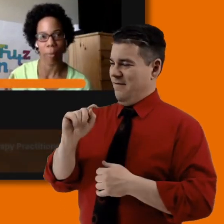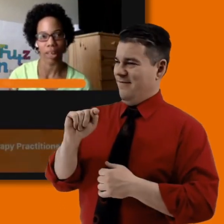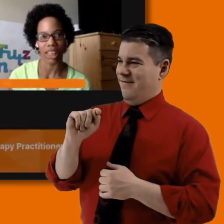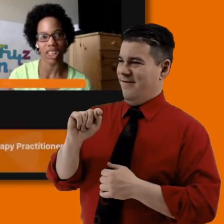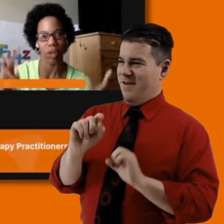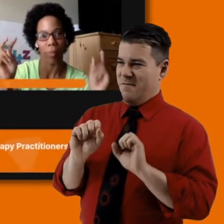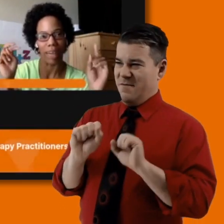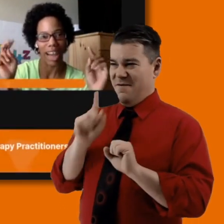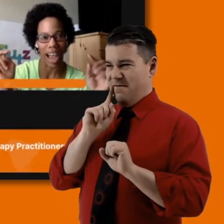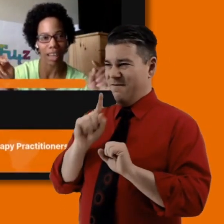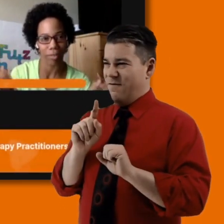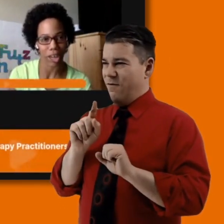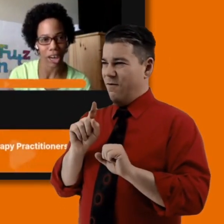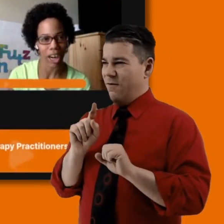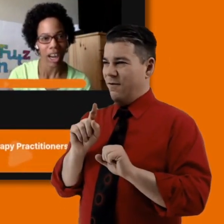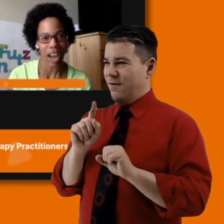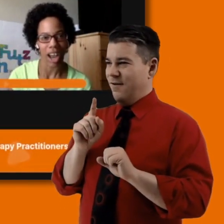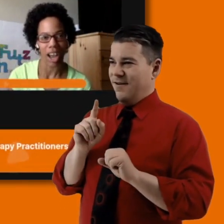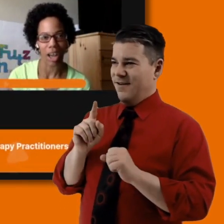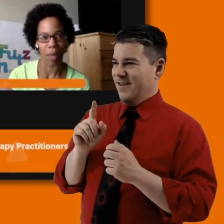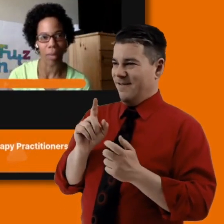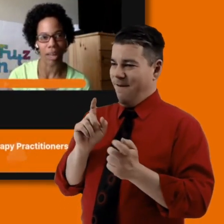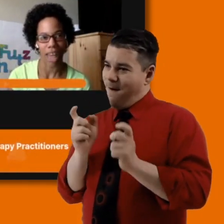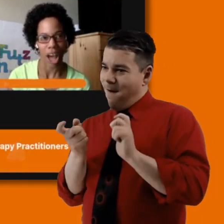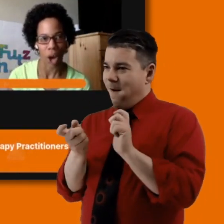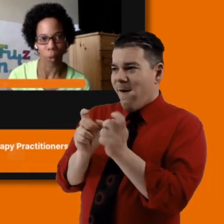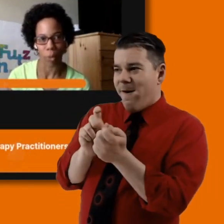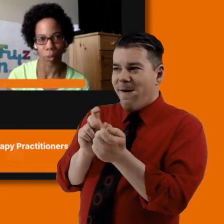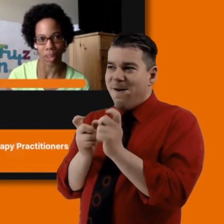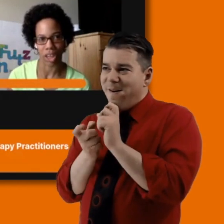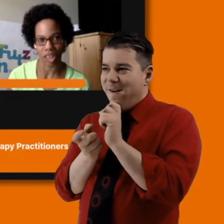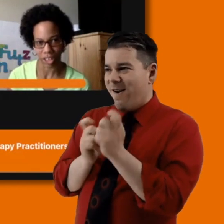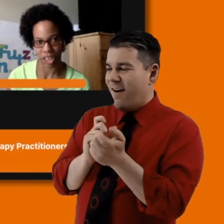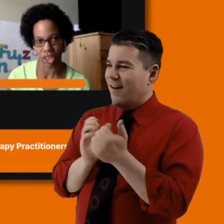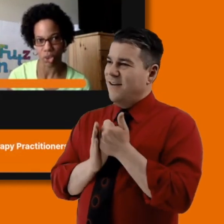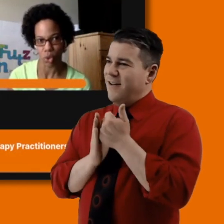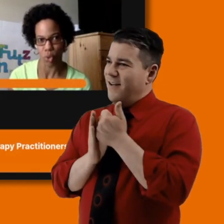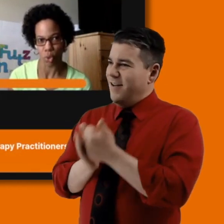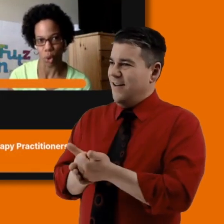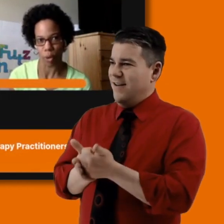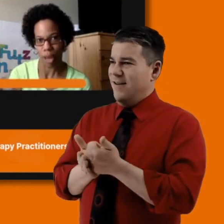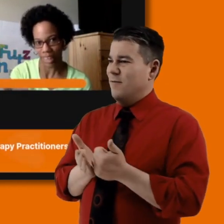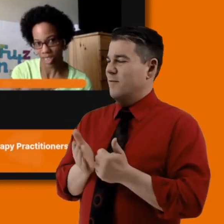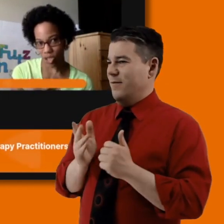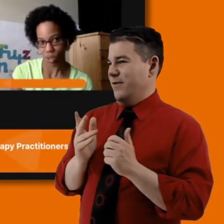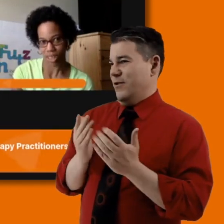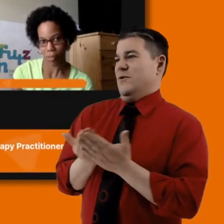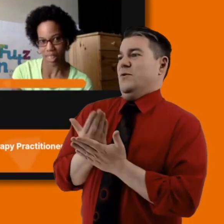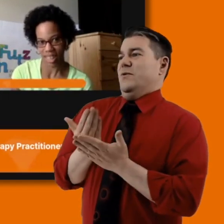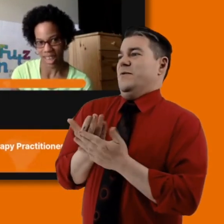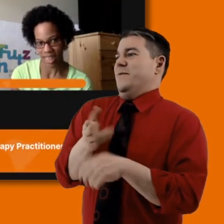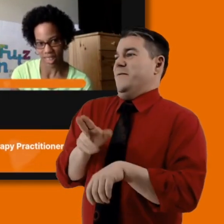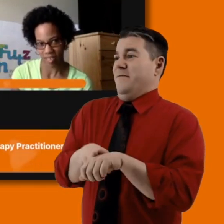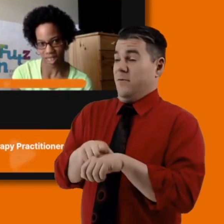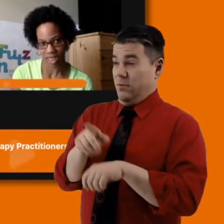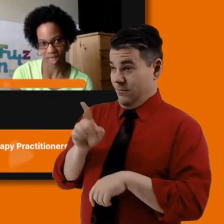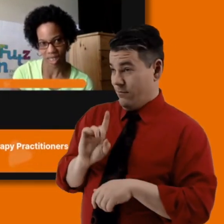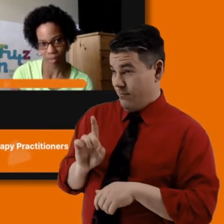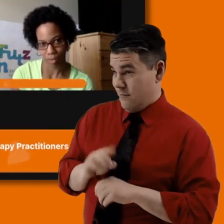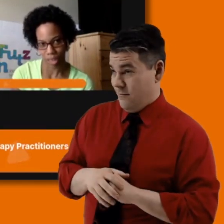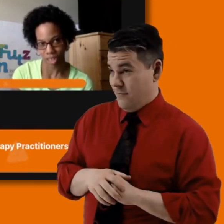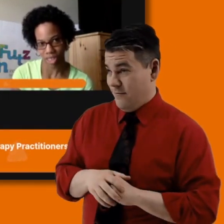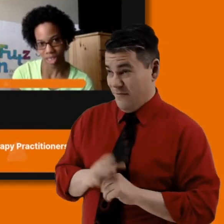OT's ability to MacGyver help with a current new normal? I guess you can speak to that,